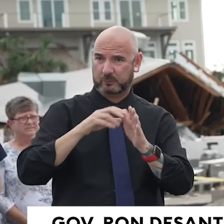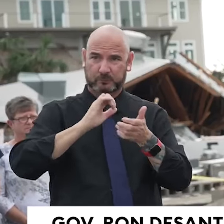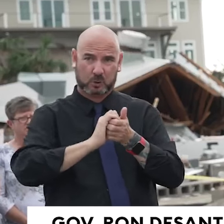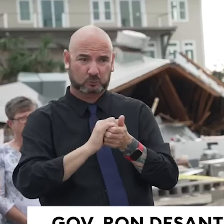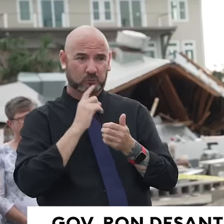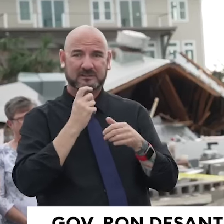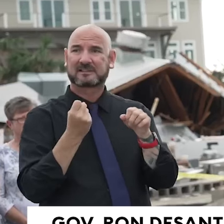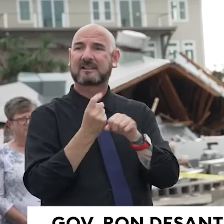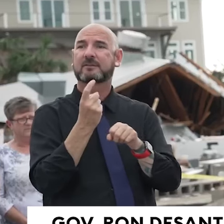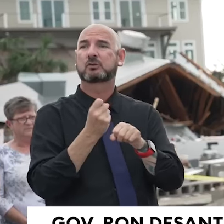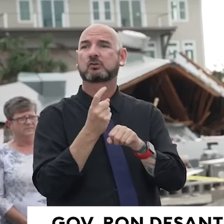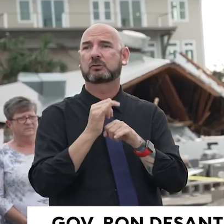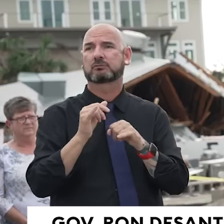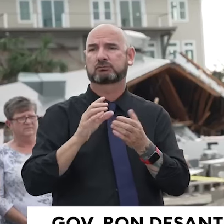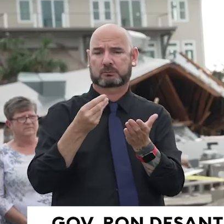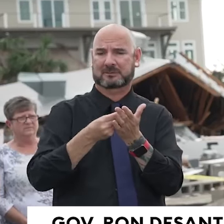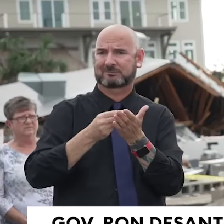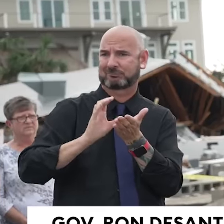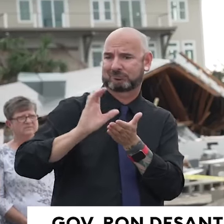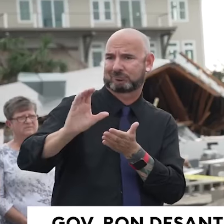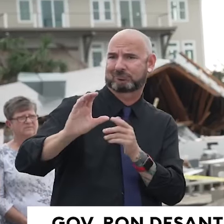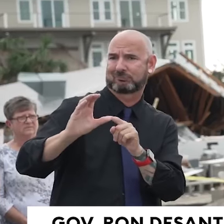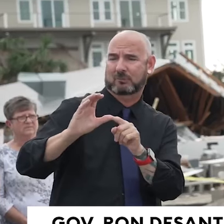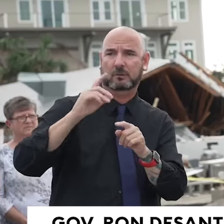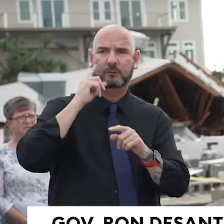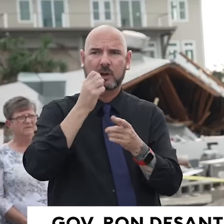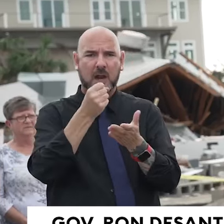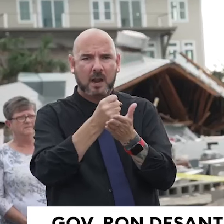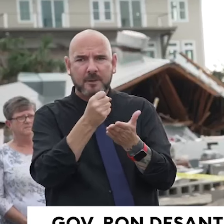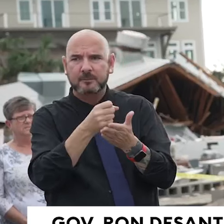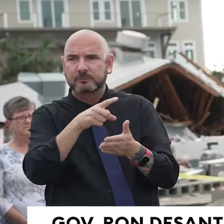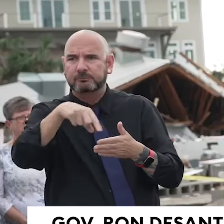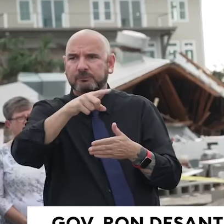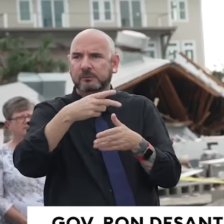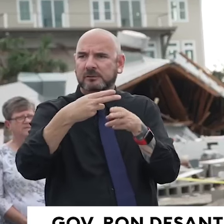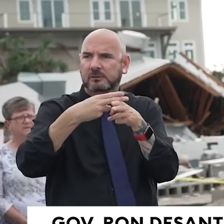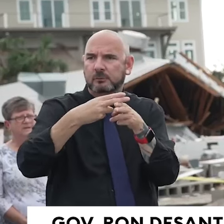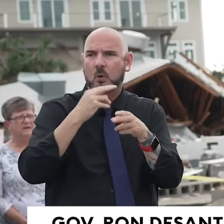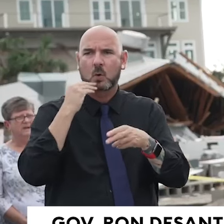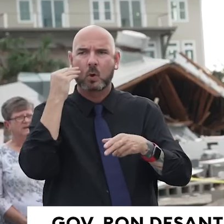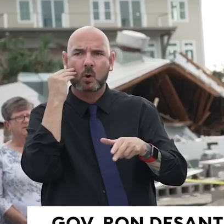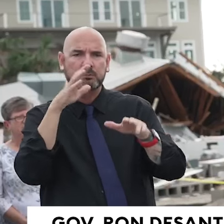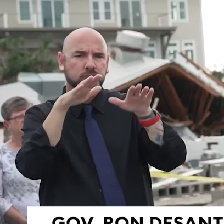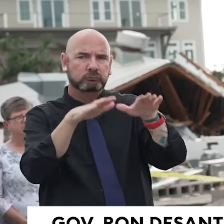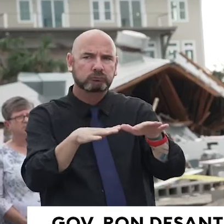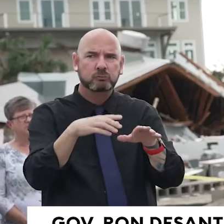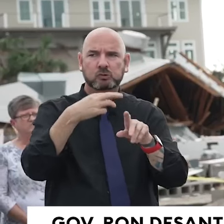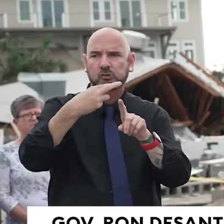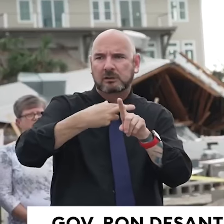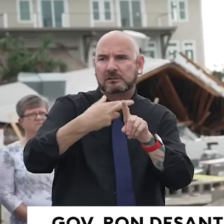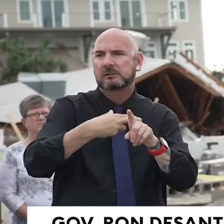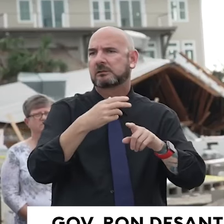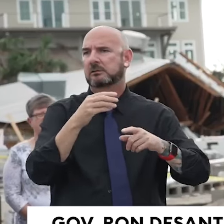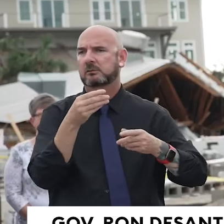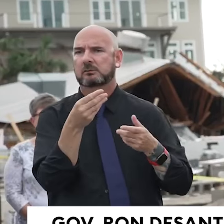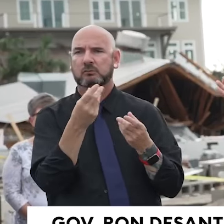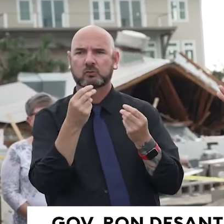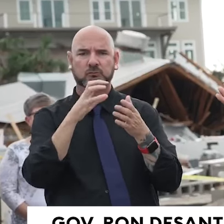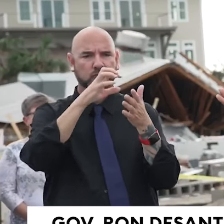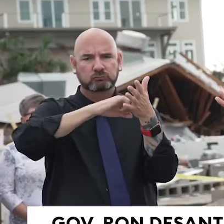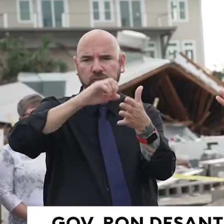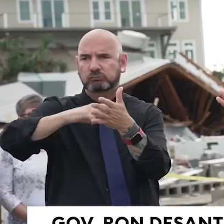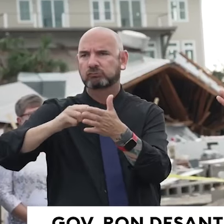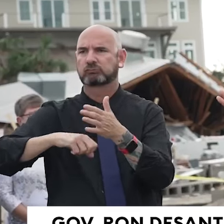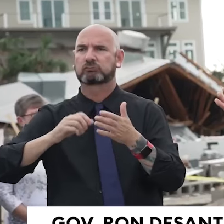this, and it is to help with temporary relocation, rental assistance, debris removal, home repairs. This isn't